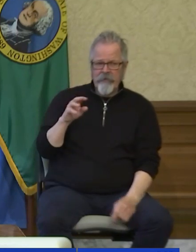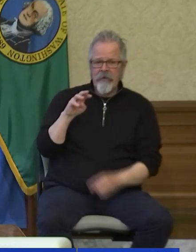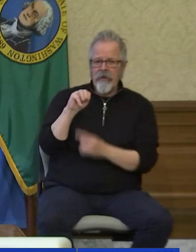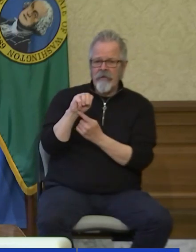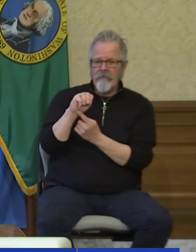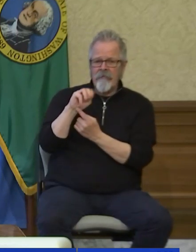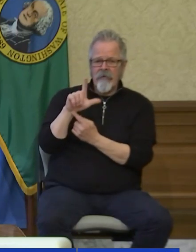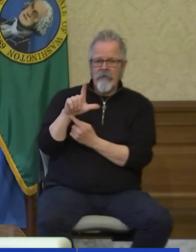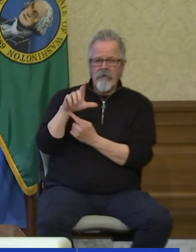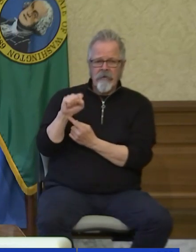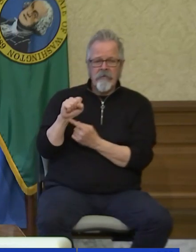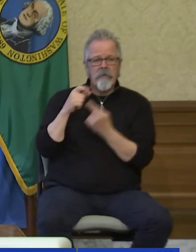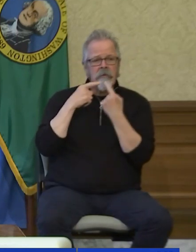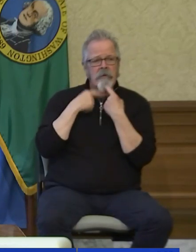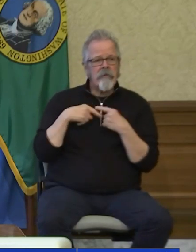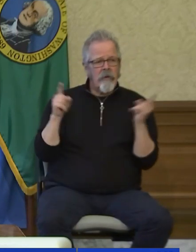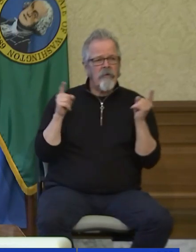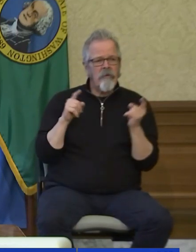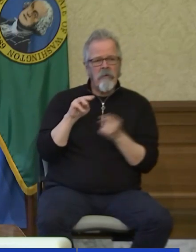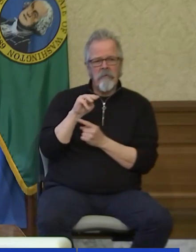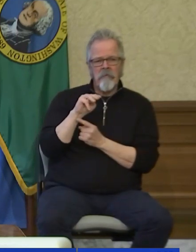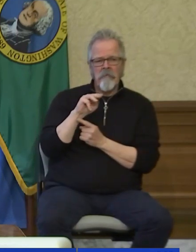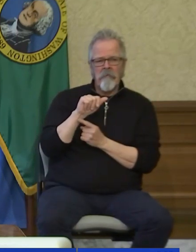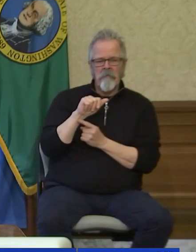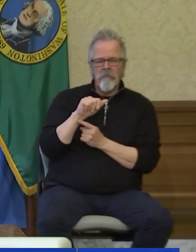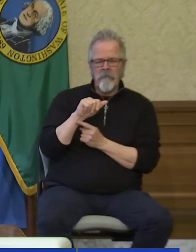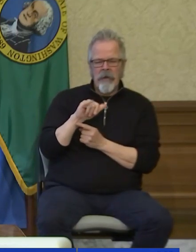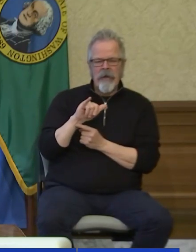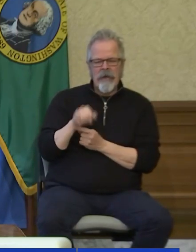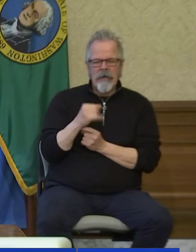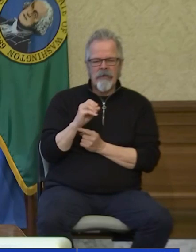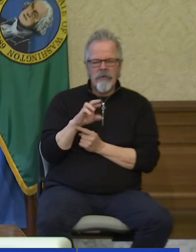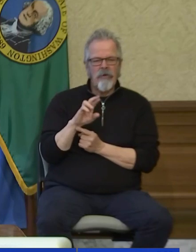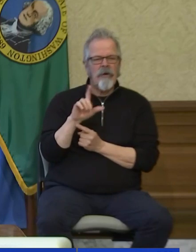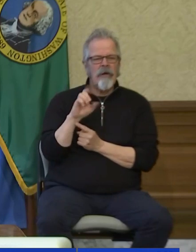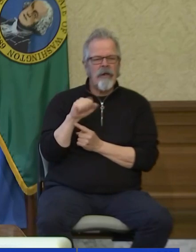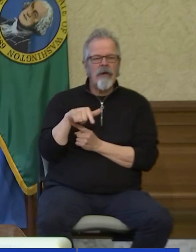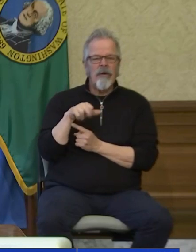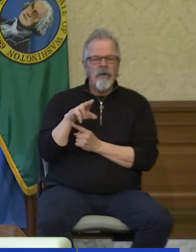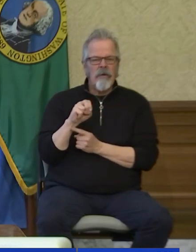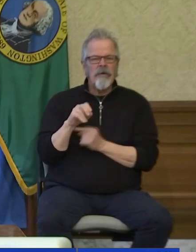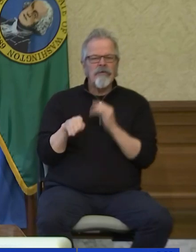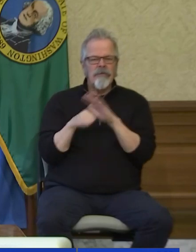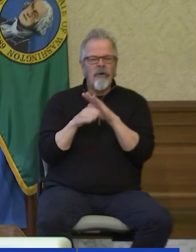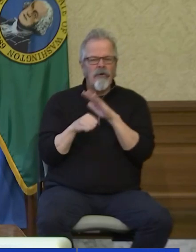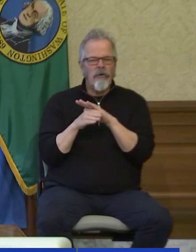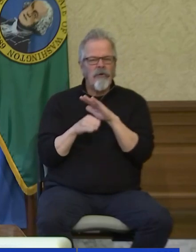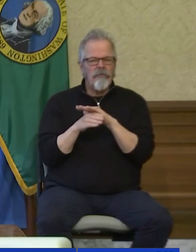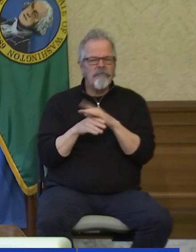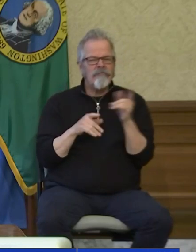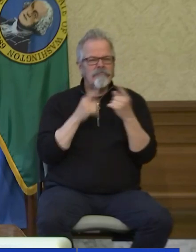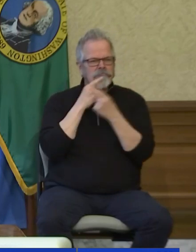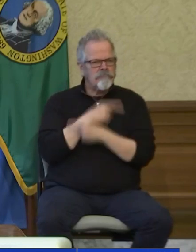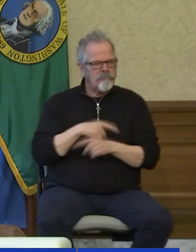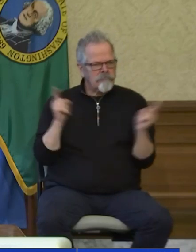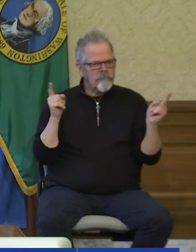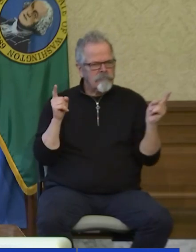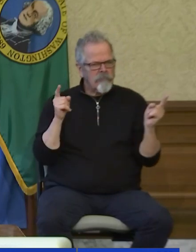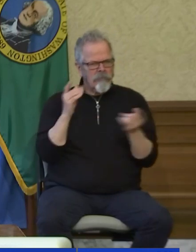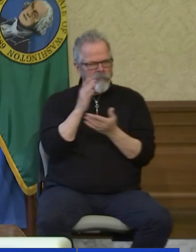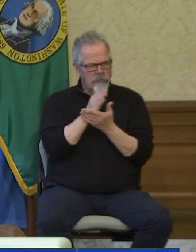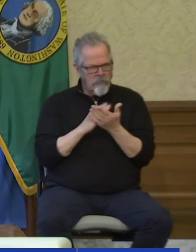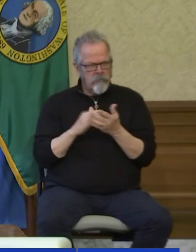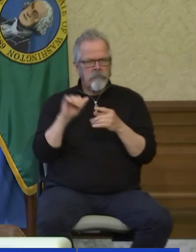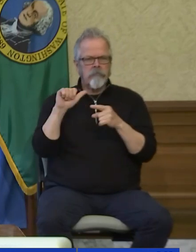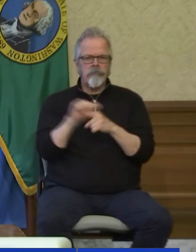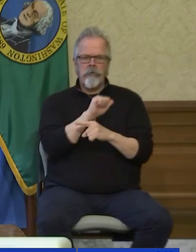where local sports training facilities fit into your four-phase plan, and then also curious to hear broadly about your reaction to Amazon's decision